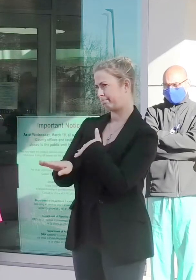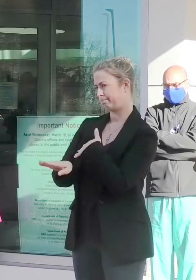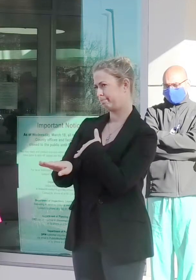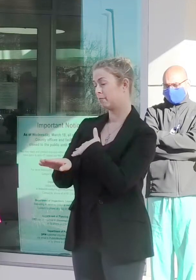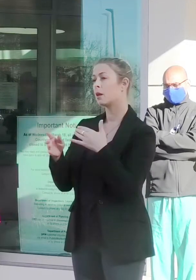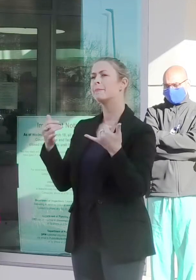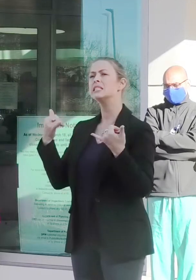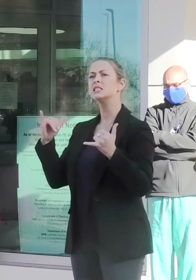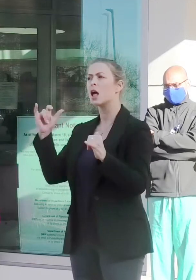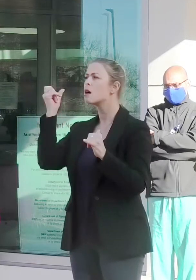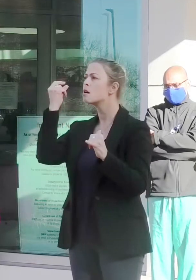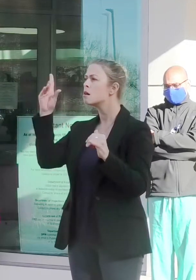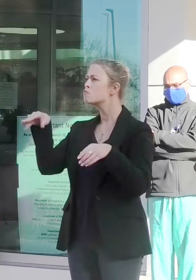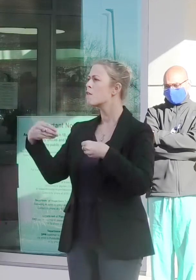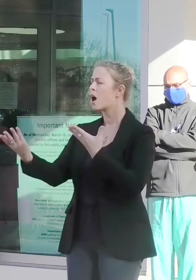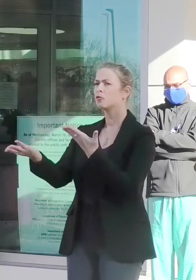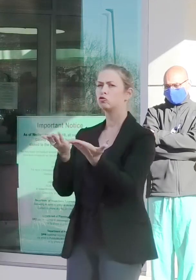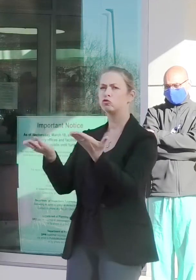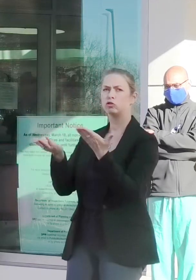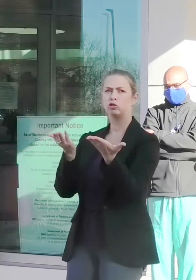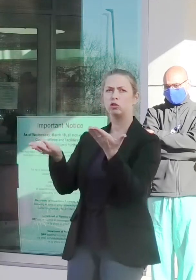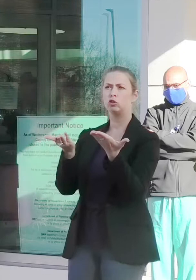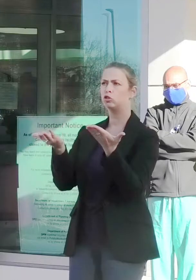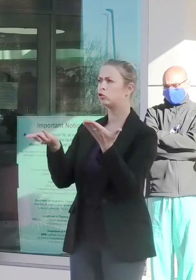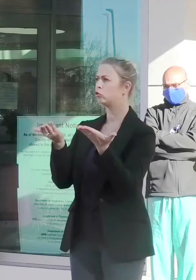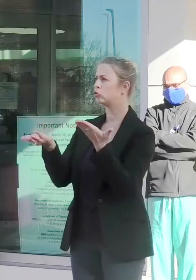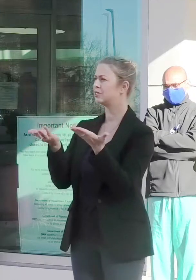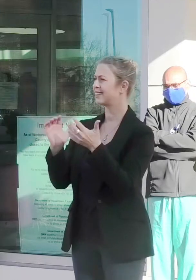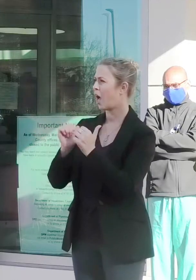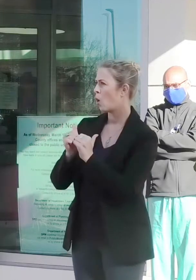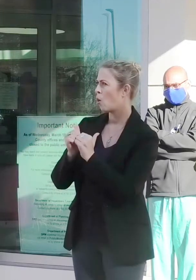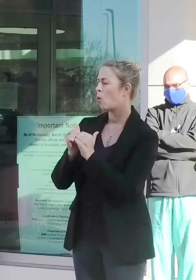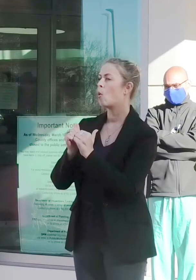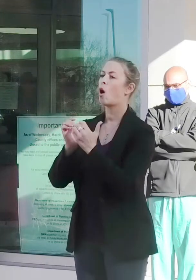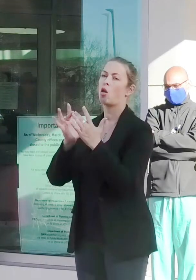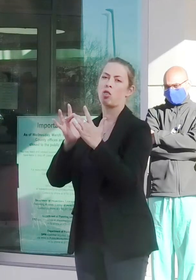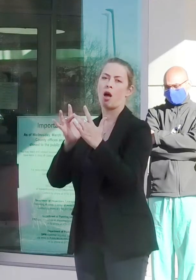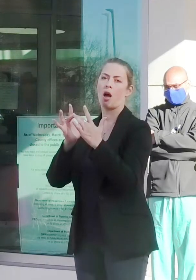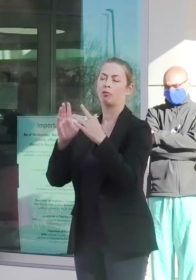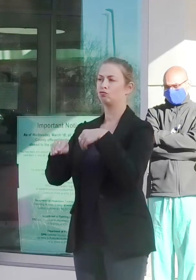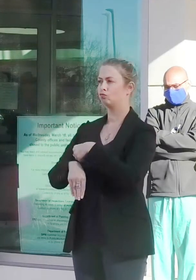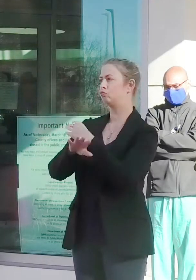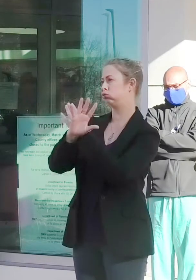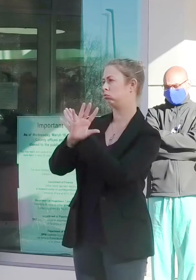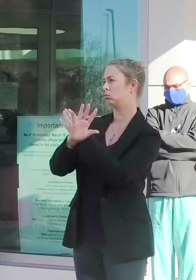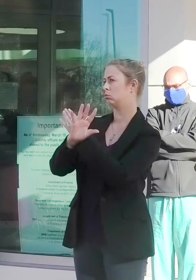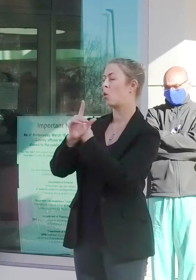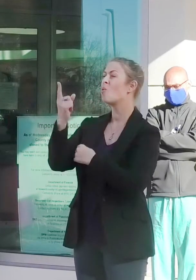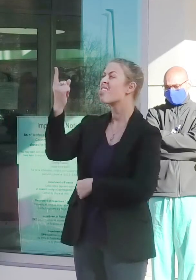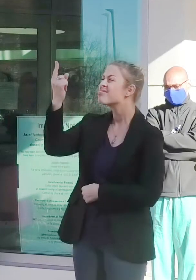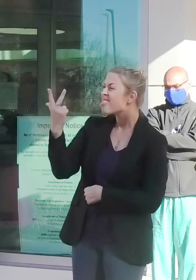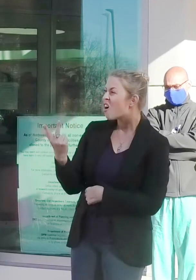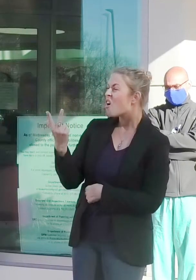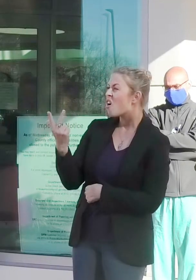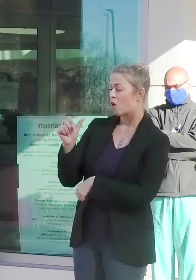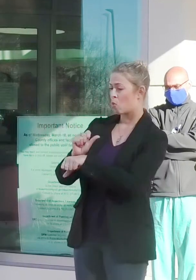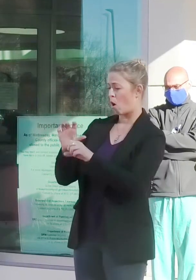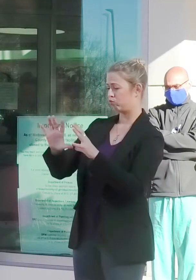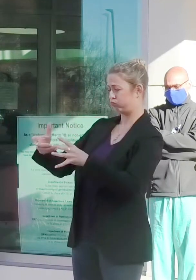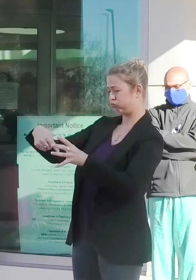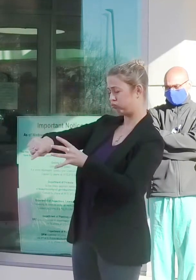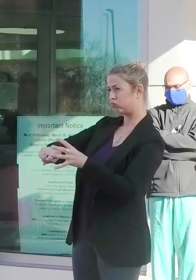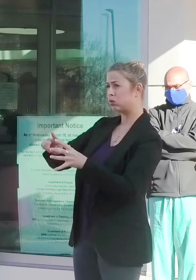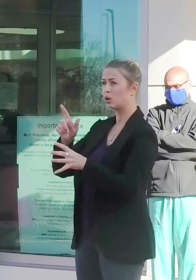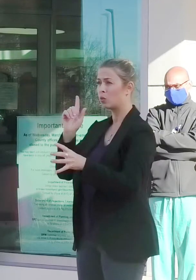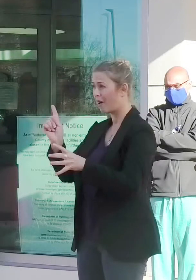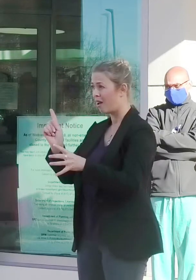provide excellent service to our residents and businesses online, as a third of our workforce is teleworking.